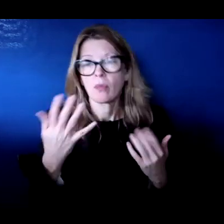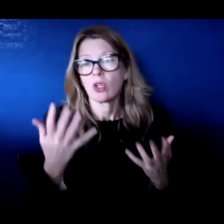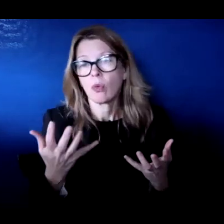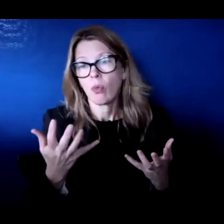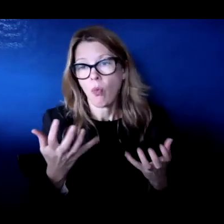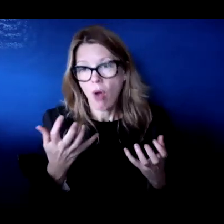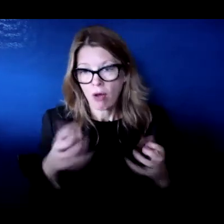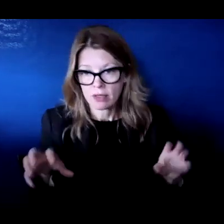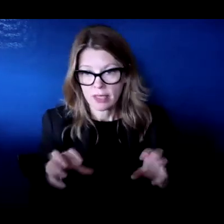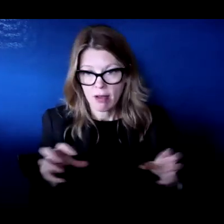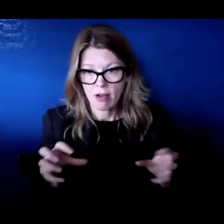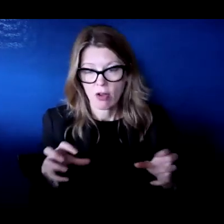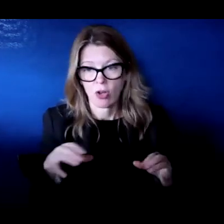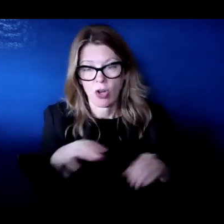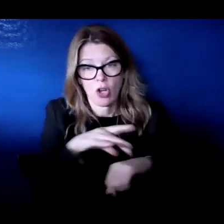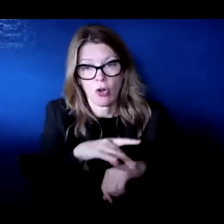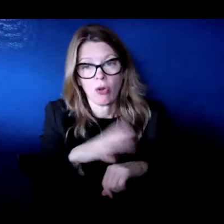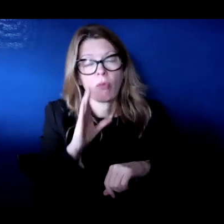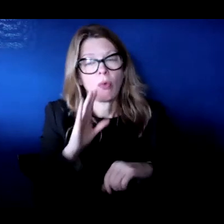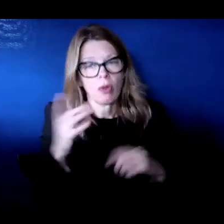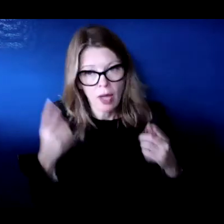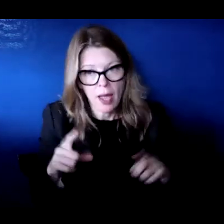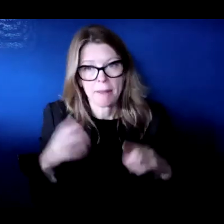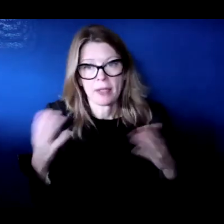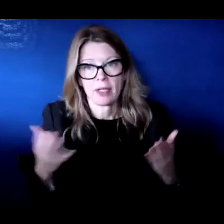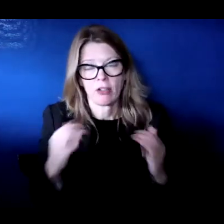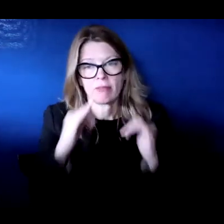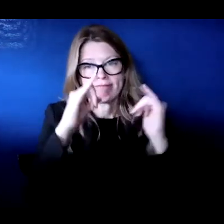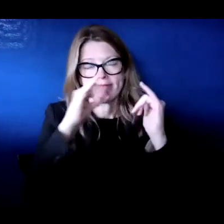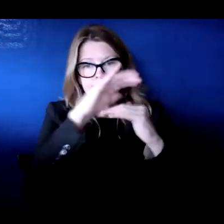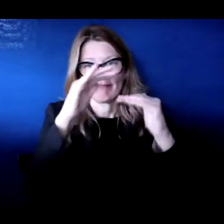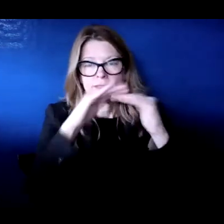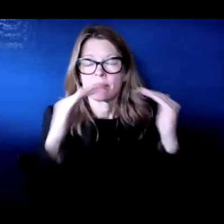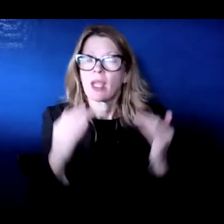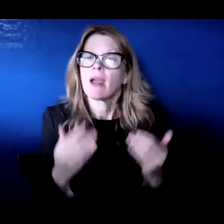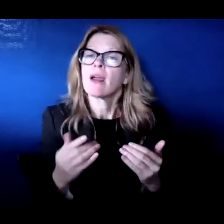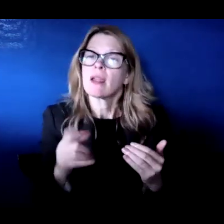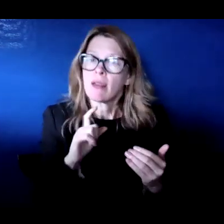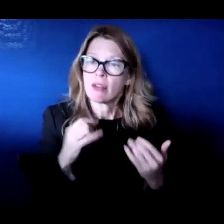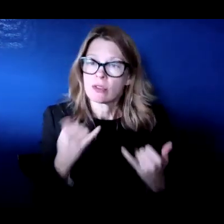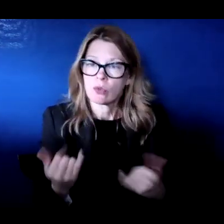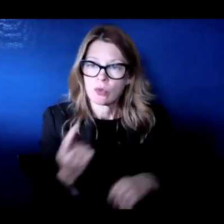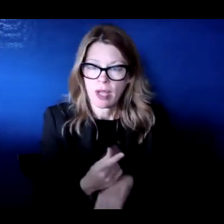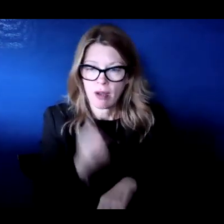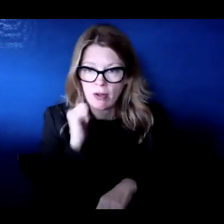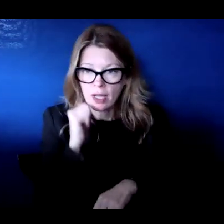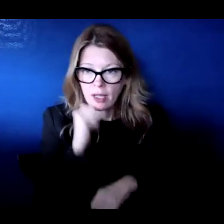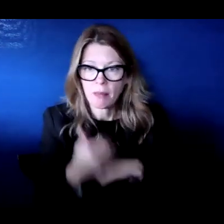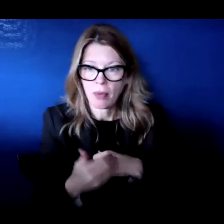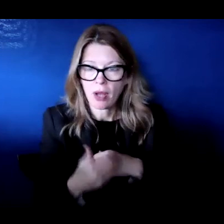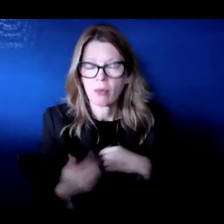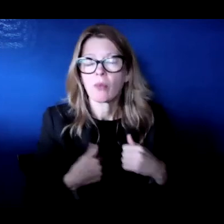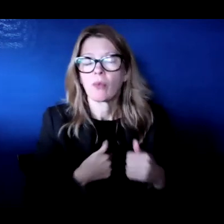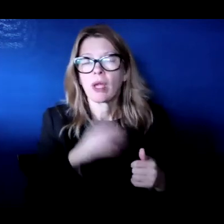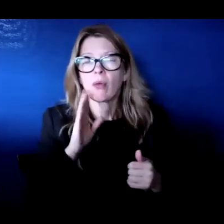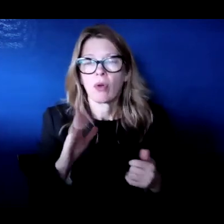as it is in heaven. Give us this day our daily bread, and forgive us our trespasses, as we forgive those who